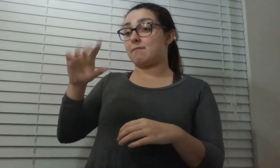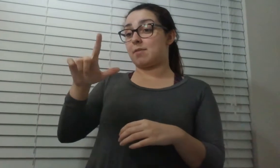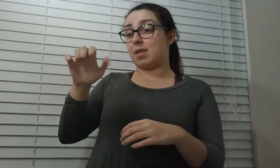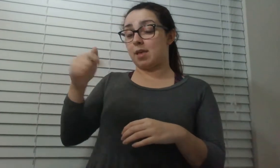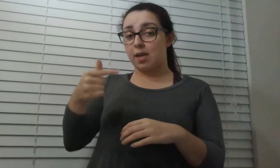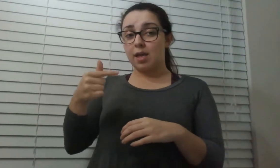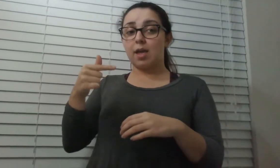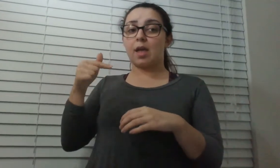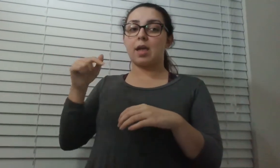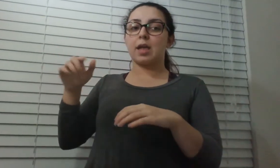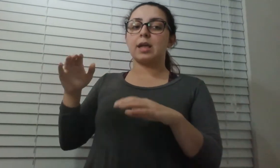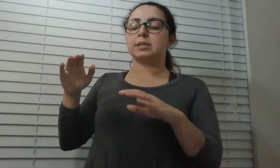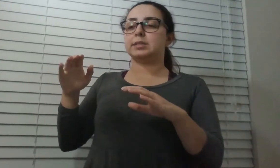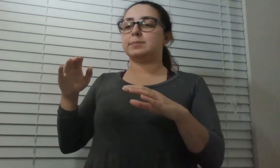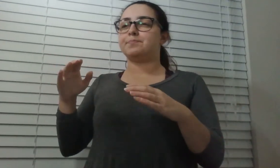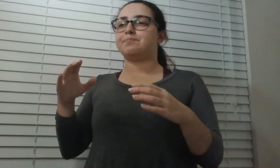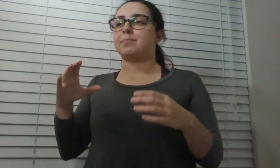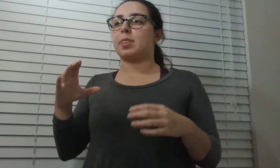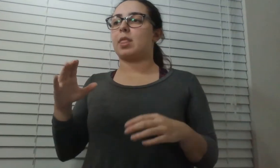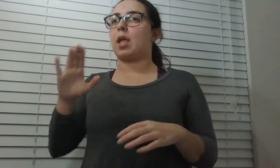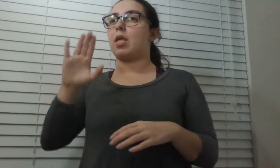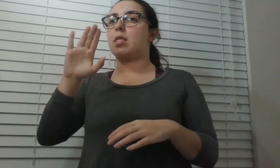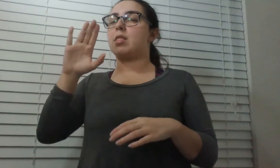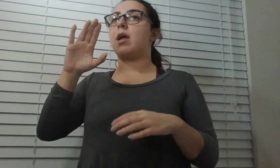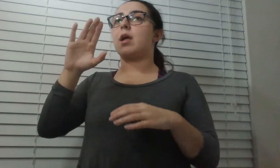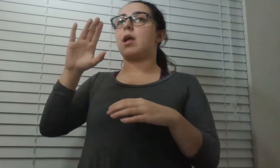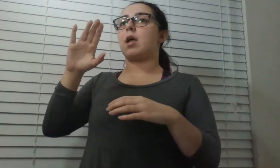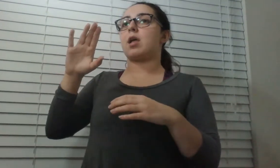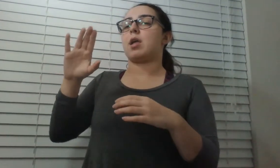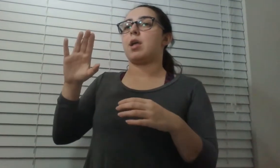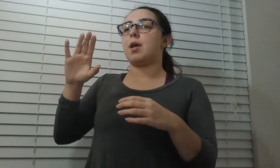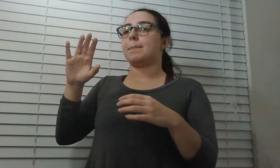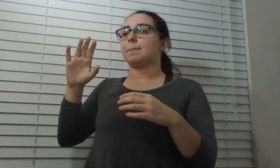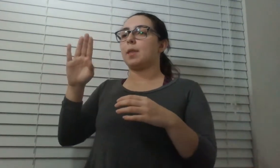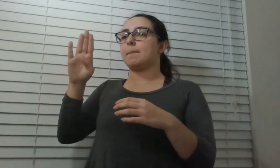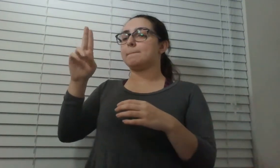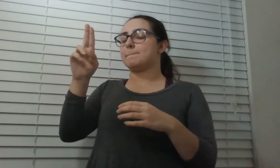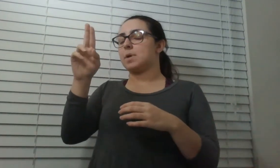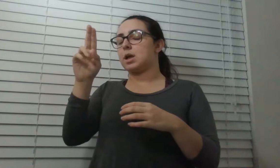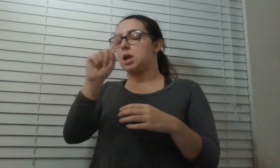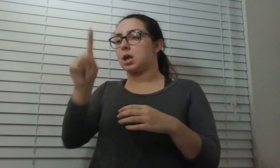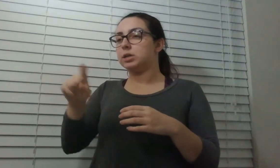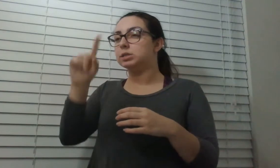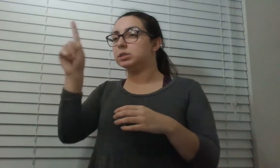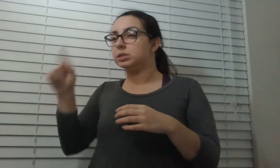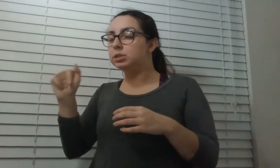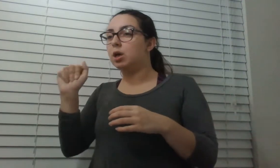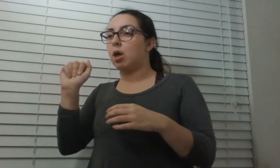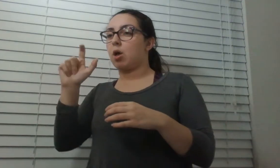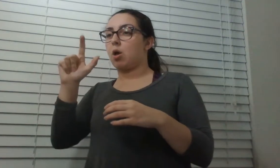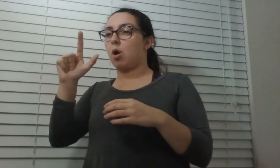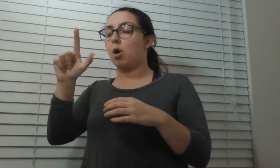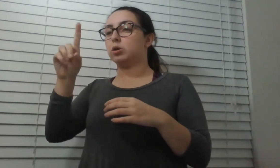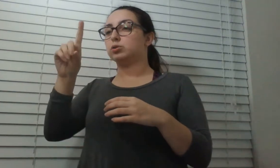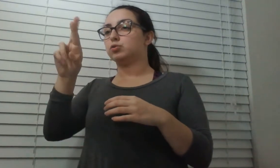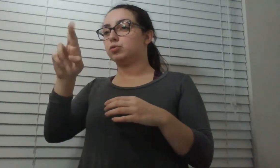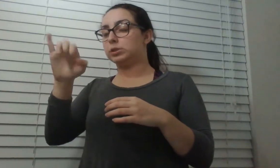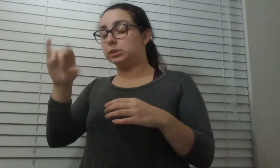Neil Armstrong when they first landed on the moon in 1969. Oh. So this is one of the... Oh my